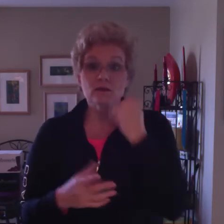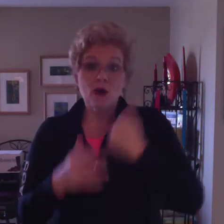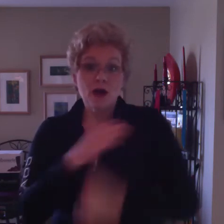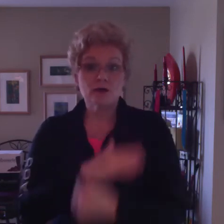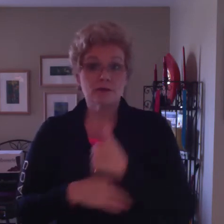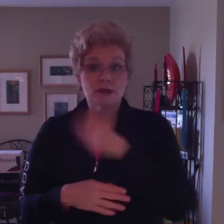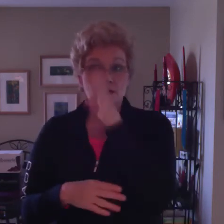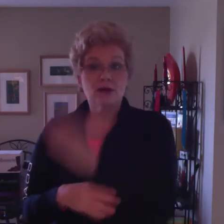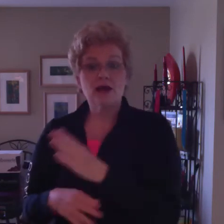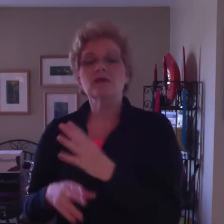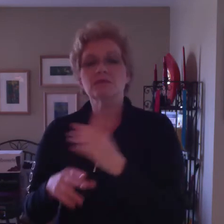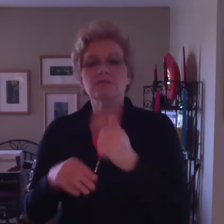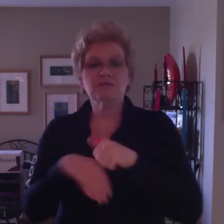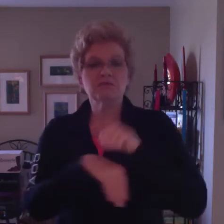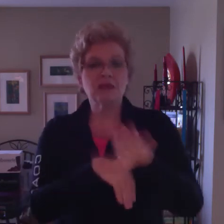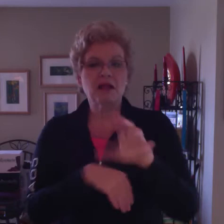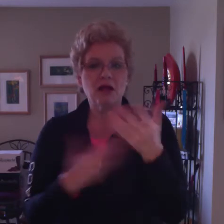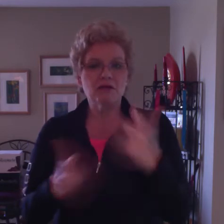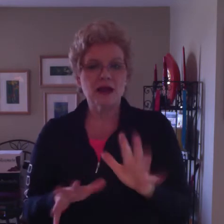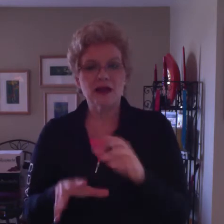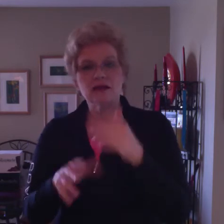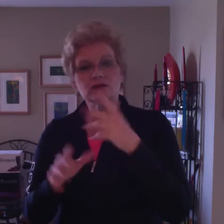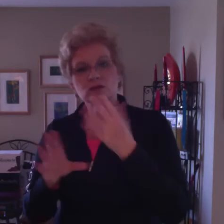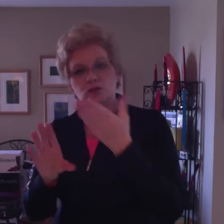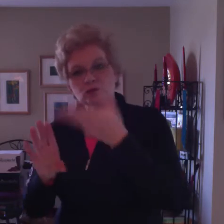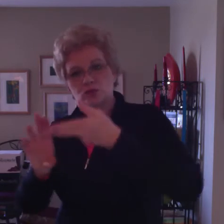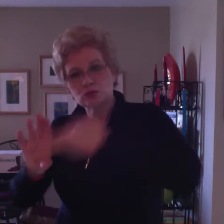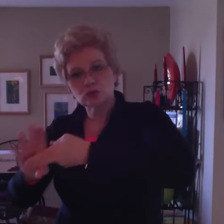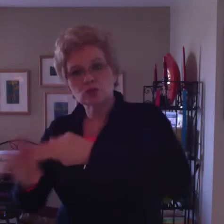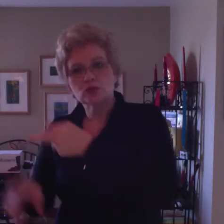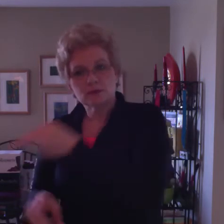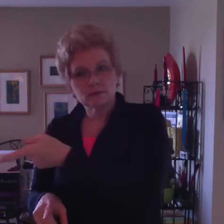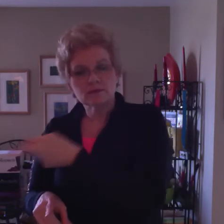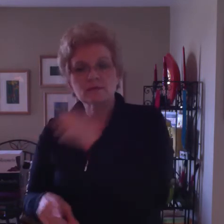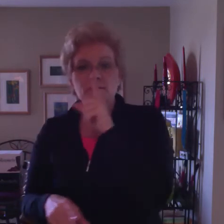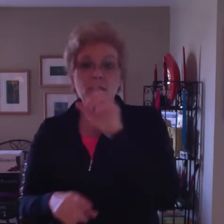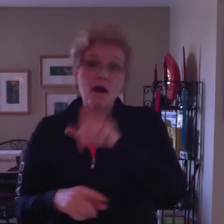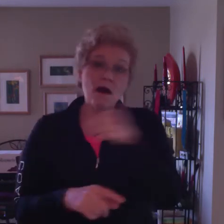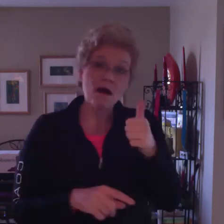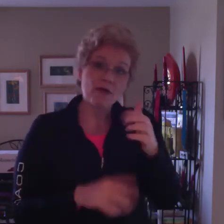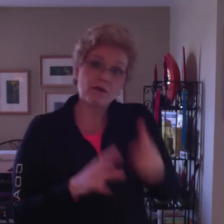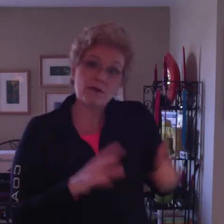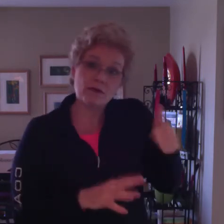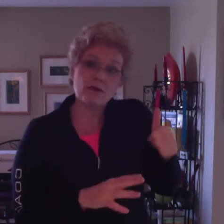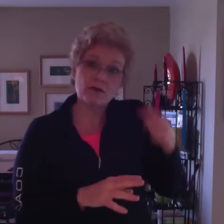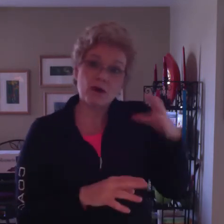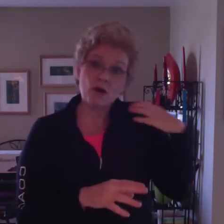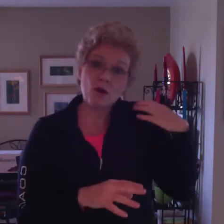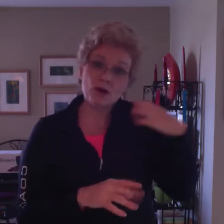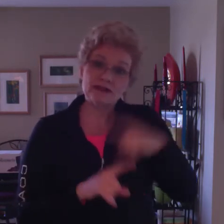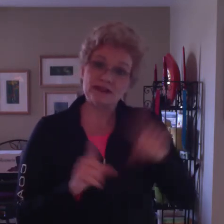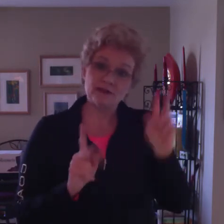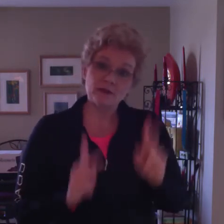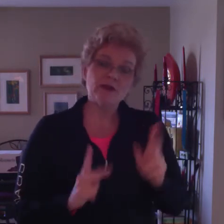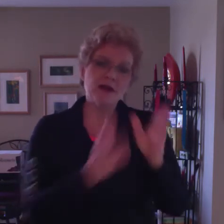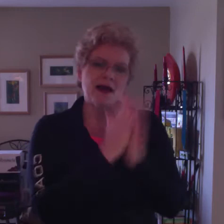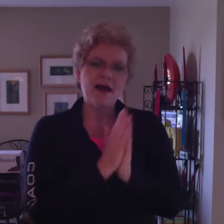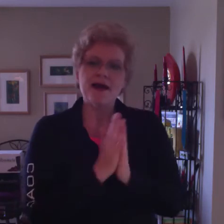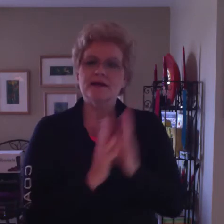link. You just go on and ask to join. If you have another upline, if your coach is someone else, just ask them for the link, or you can even find